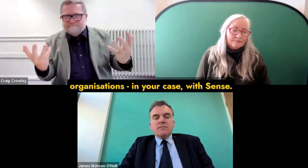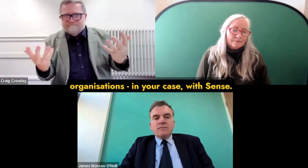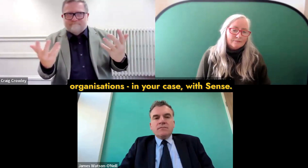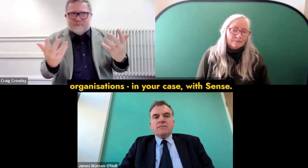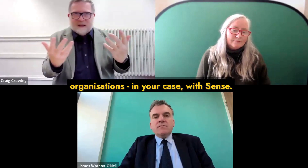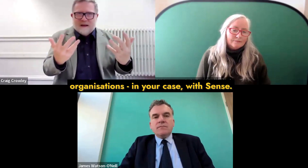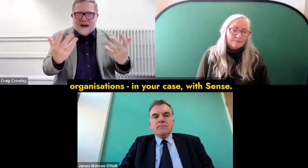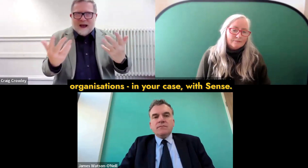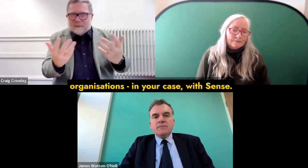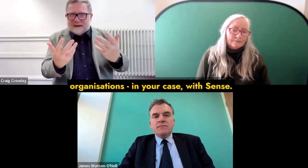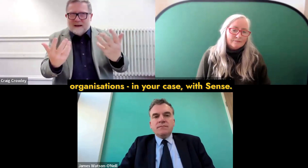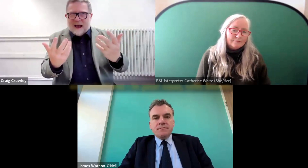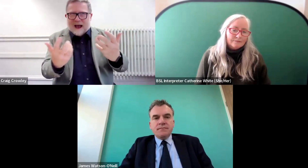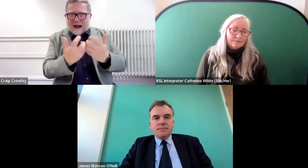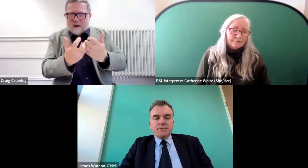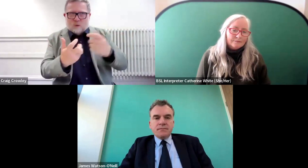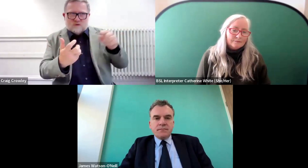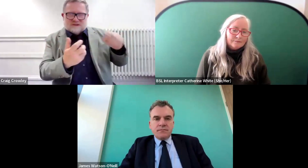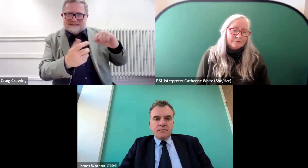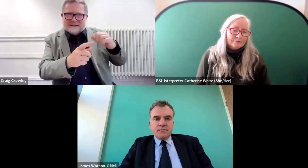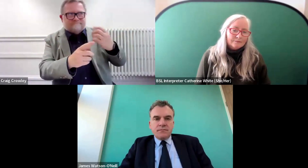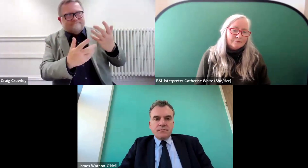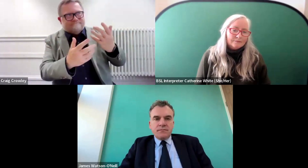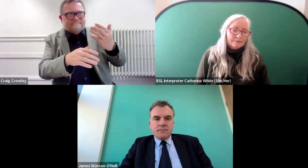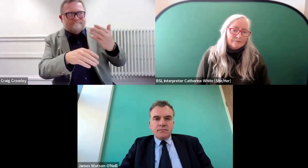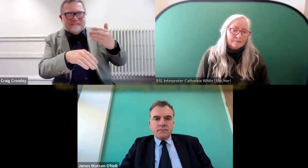your case with sense,